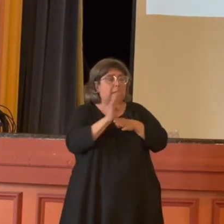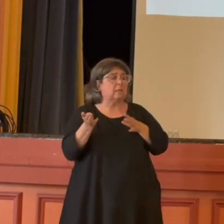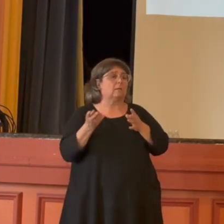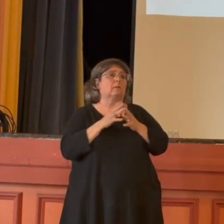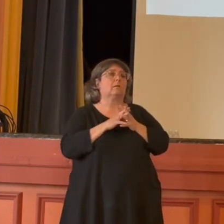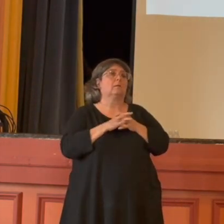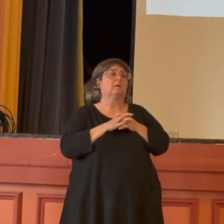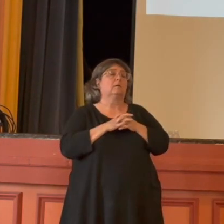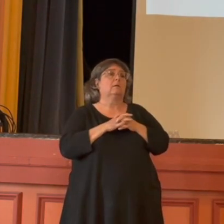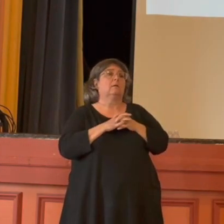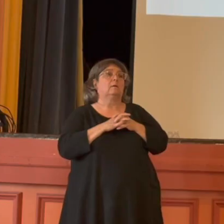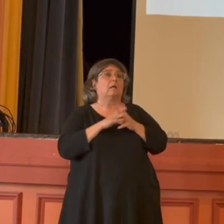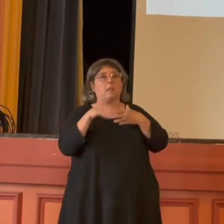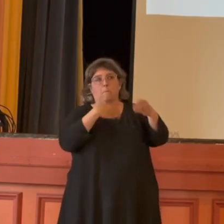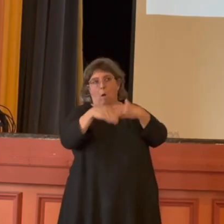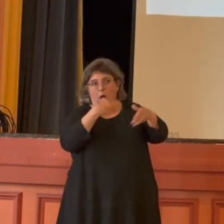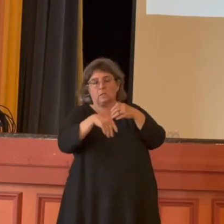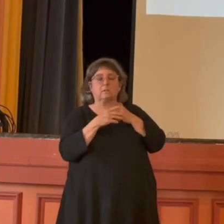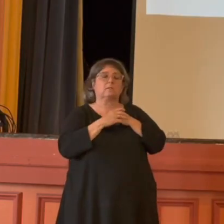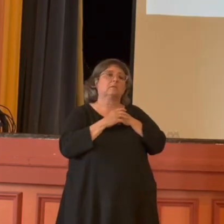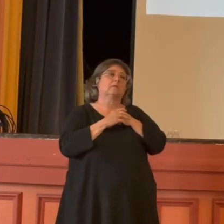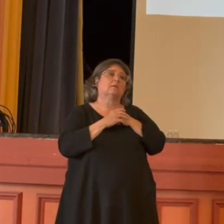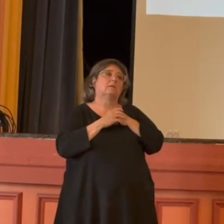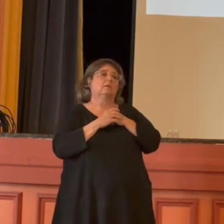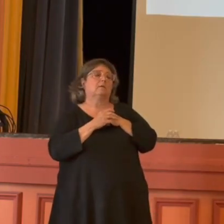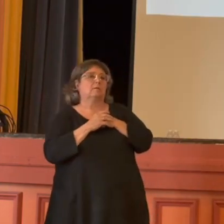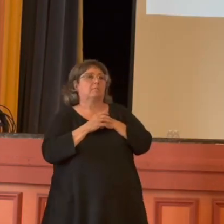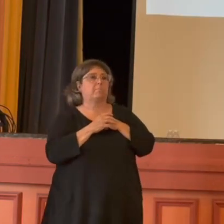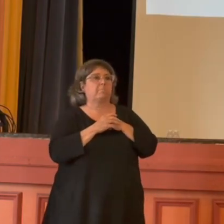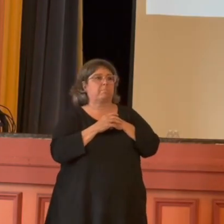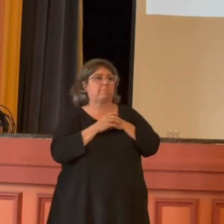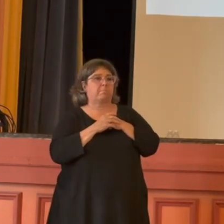are in the process of